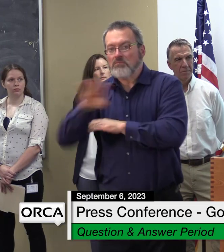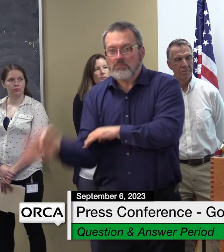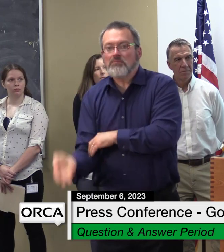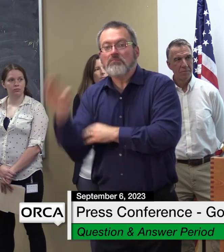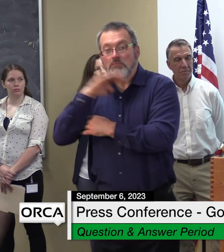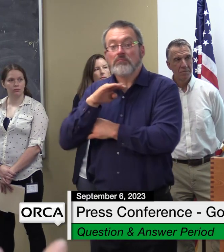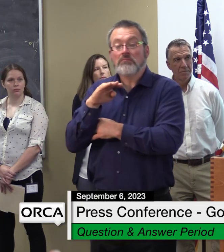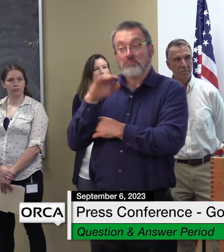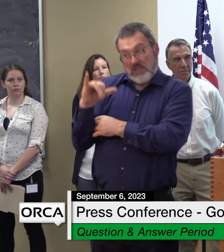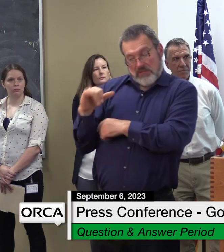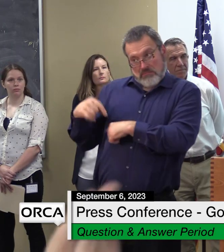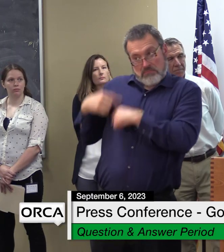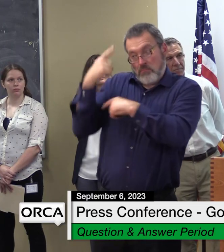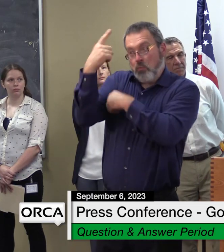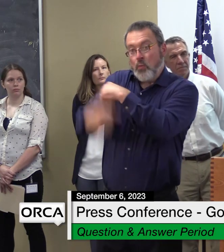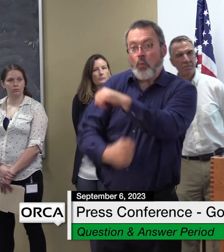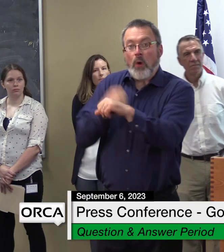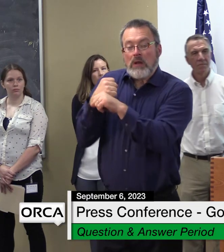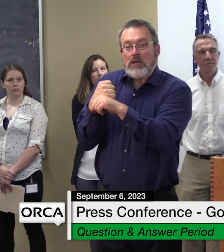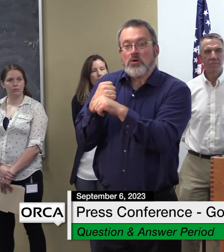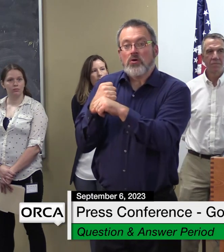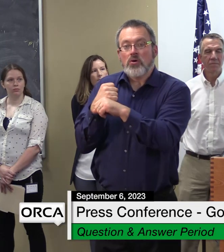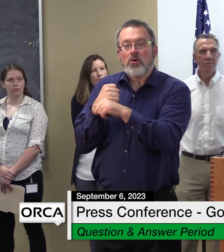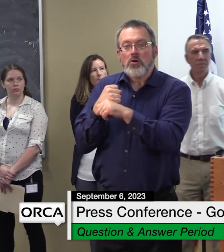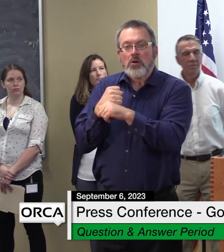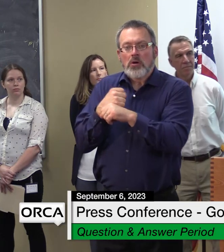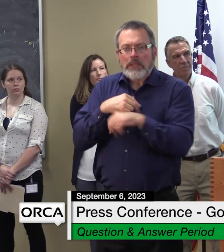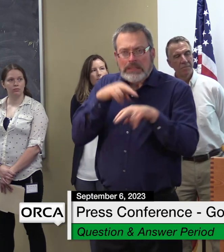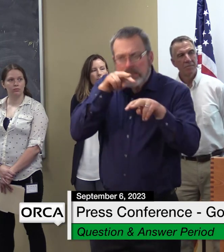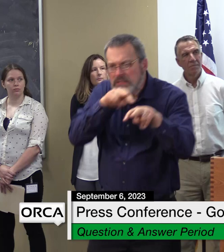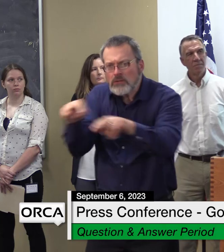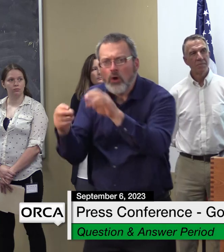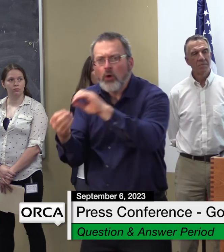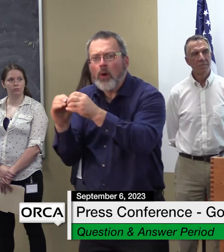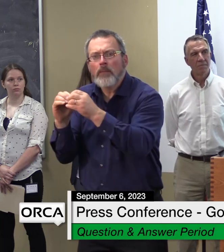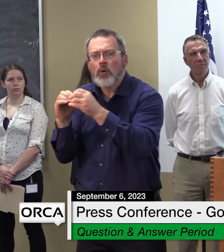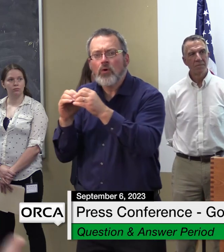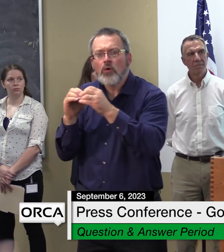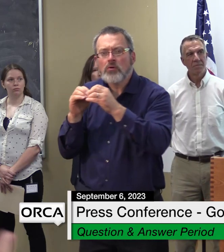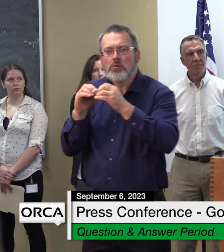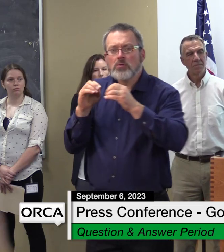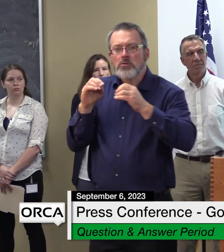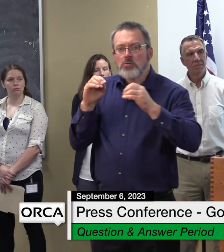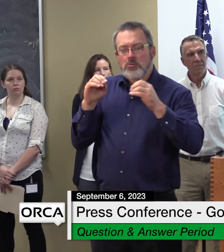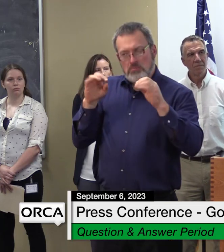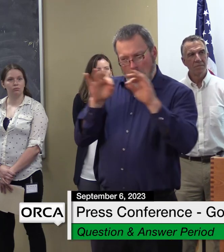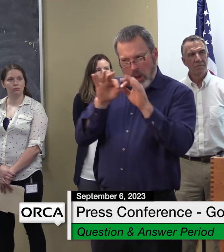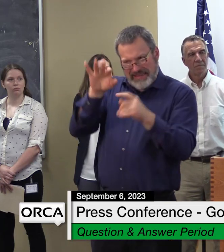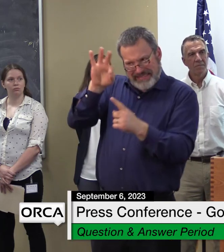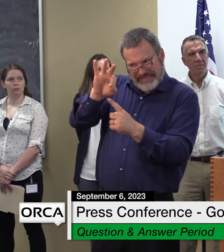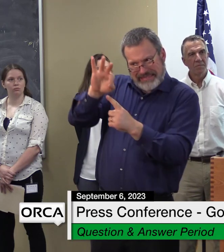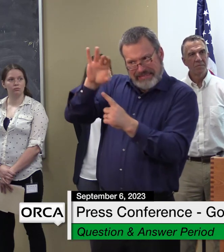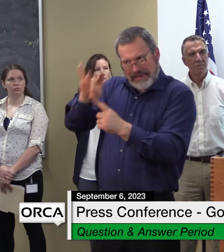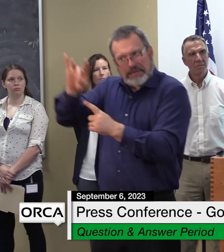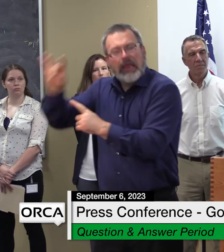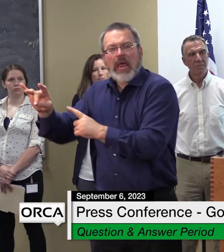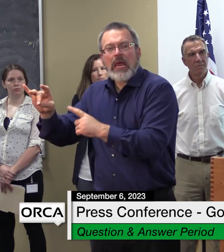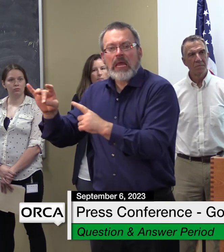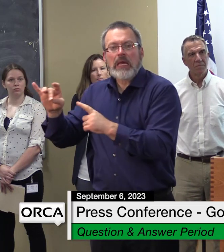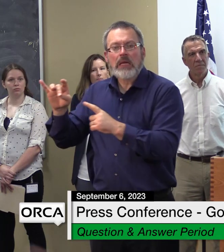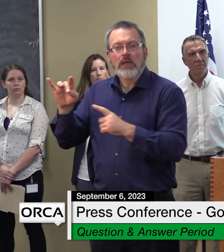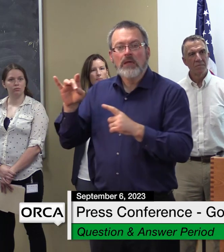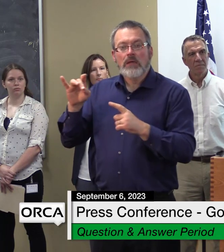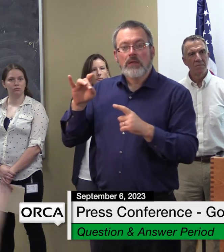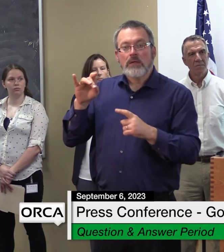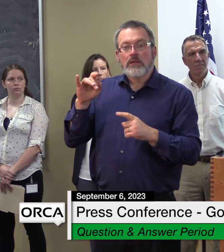been changed from a 10-digit number, which it was previously, we have seen call volumes jump